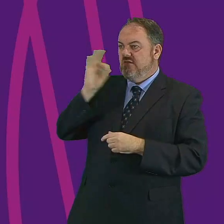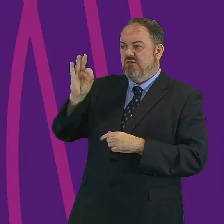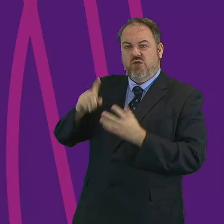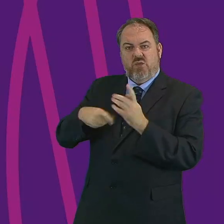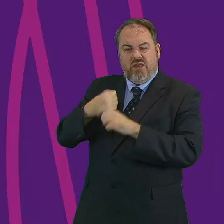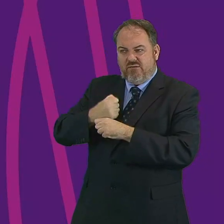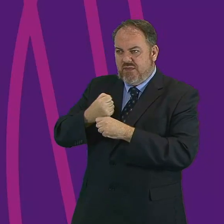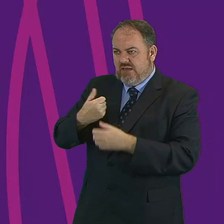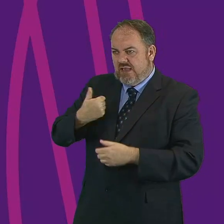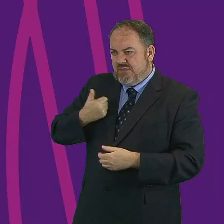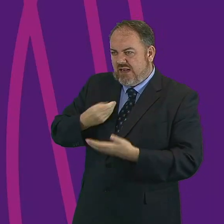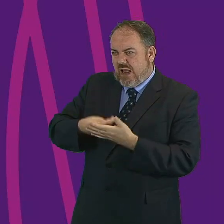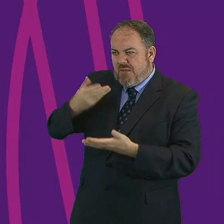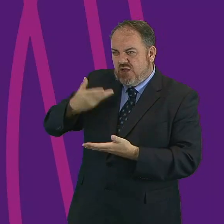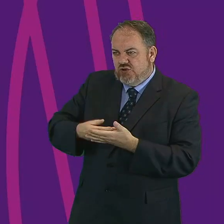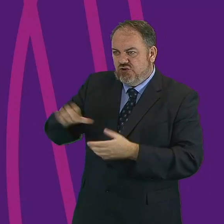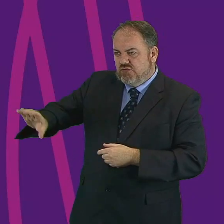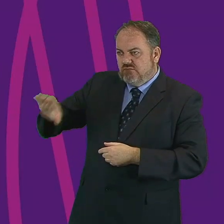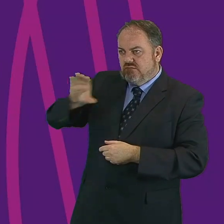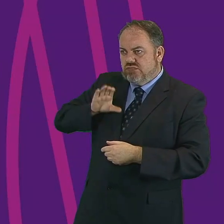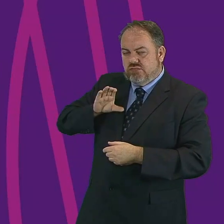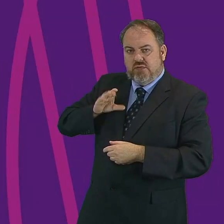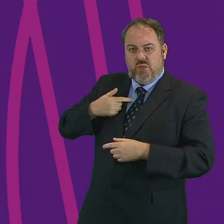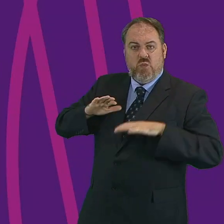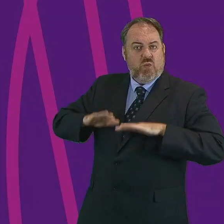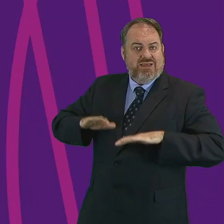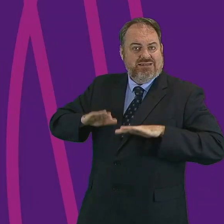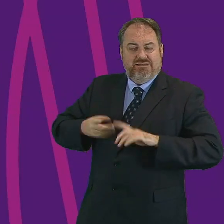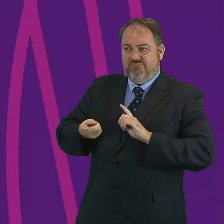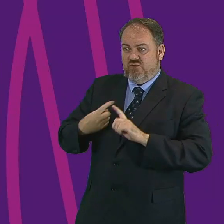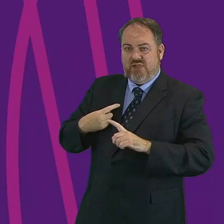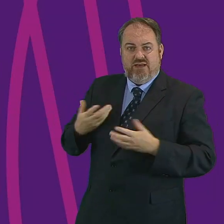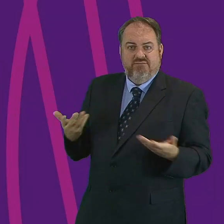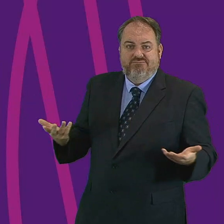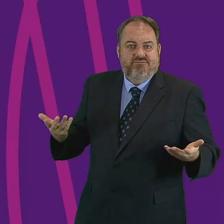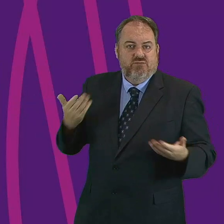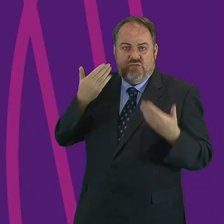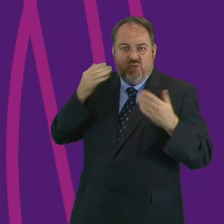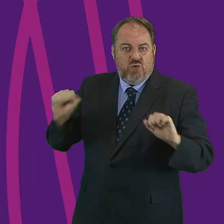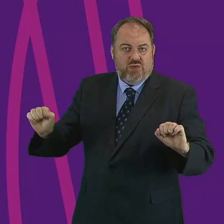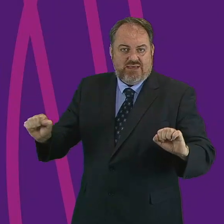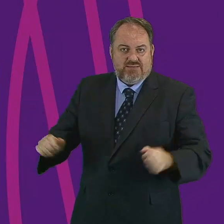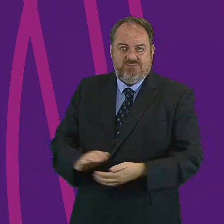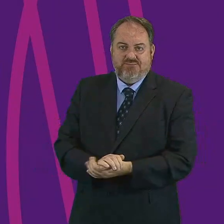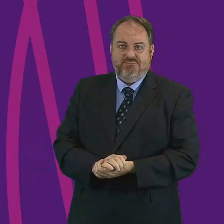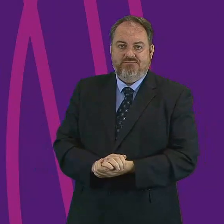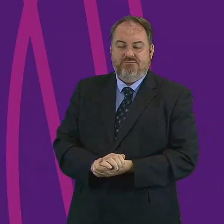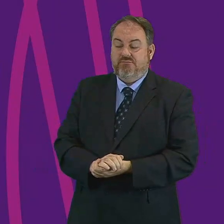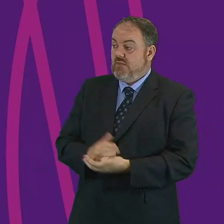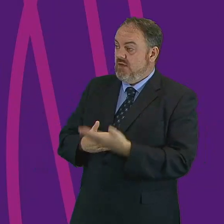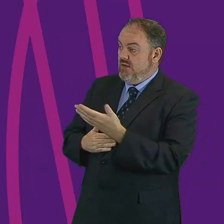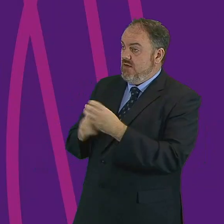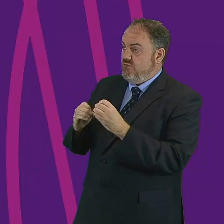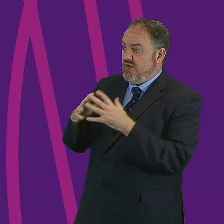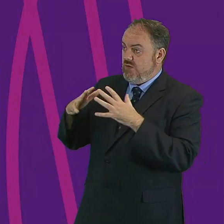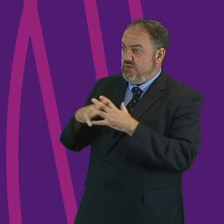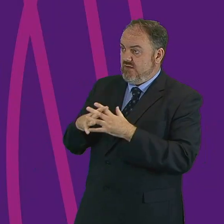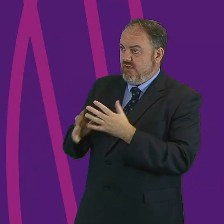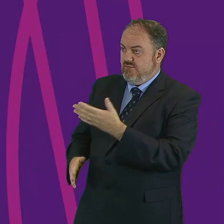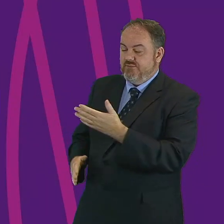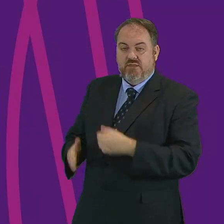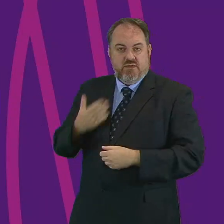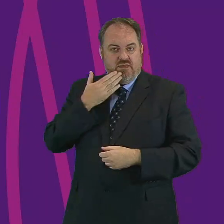councils to understand the impact of COVID on community sport, and of course this dialogue informed the decision about reopening indoor sport and leisure